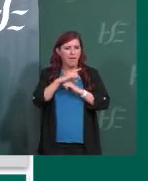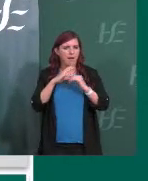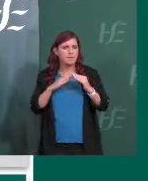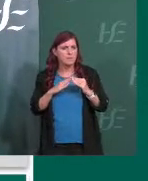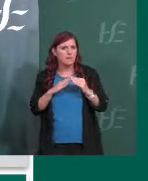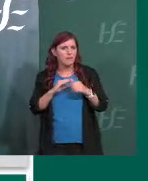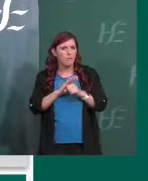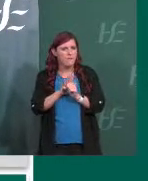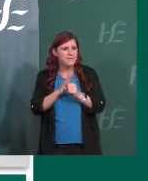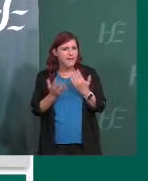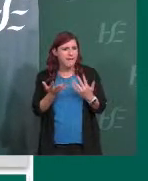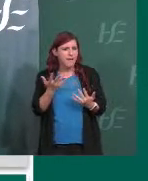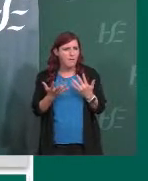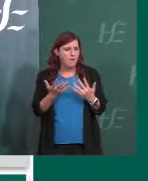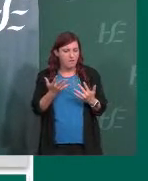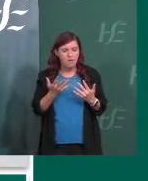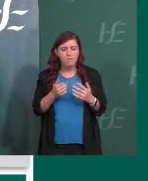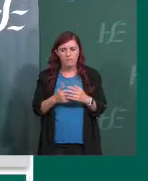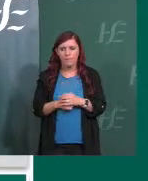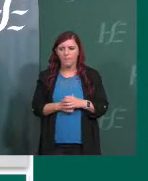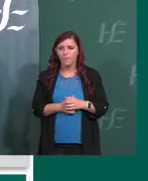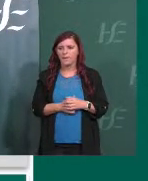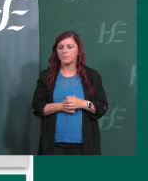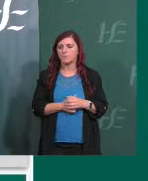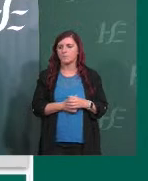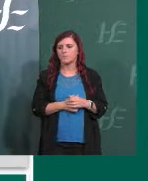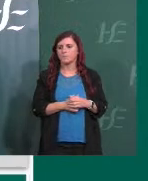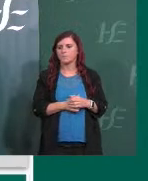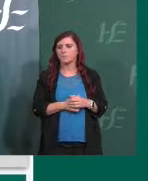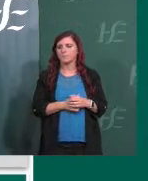the options for additional interventions.